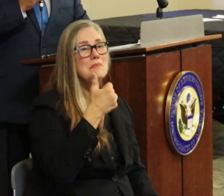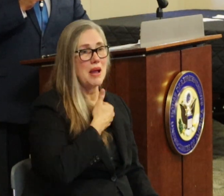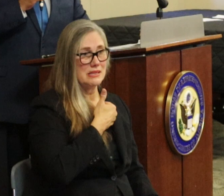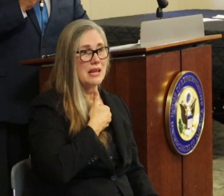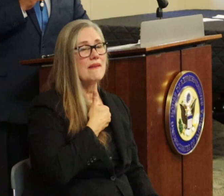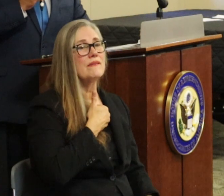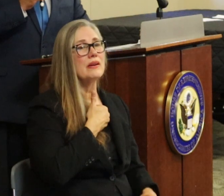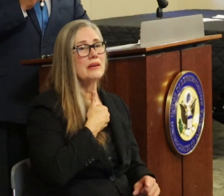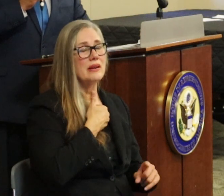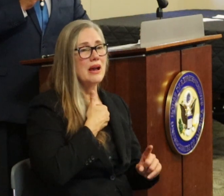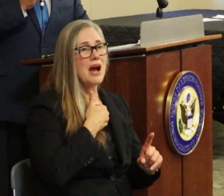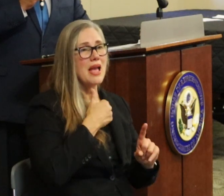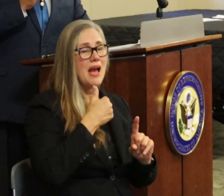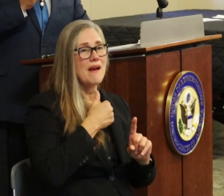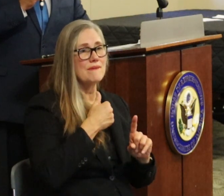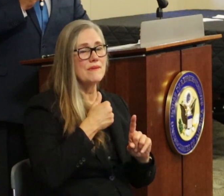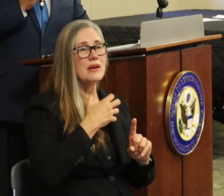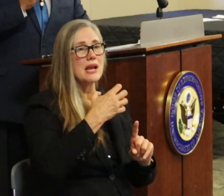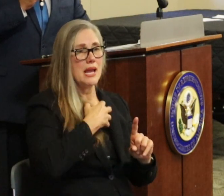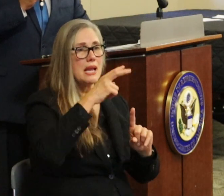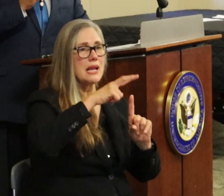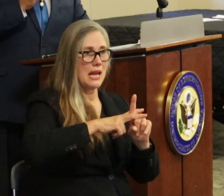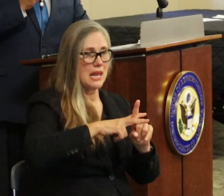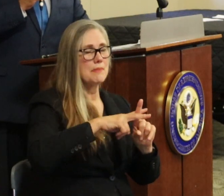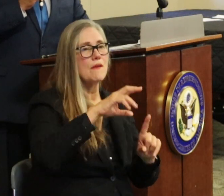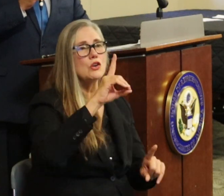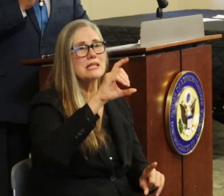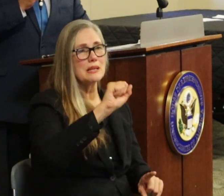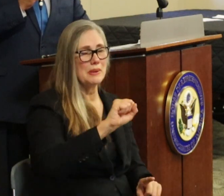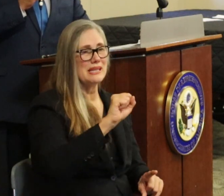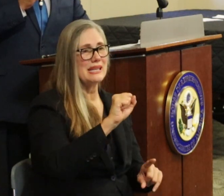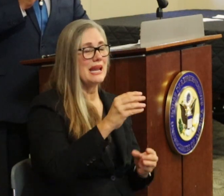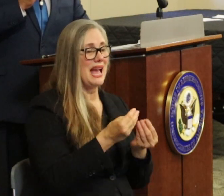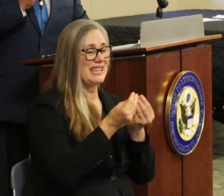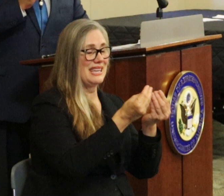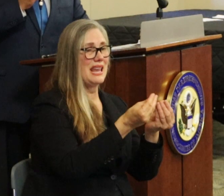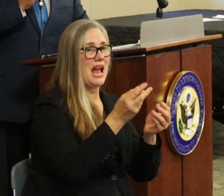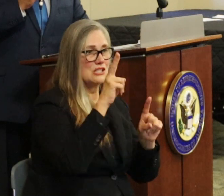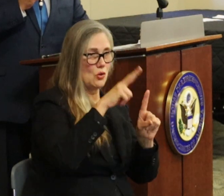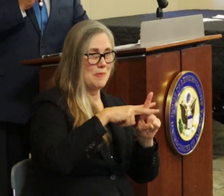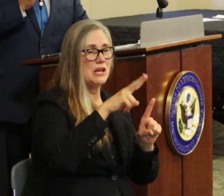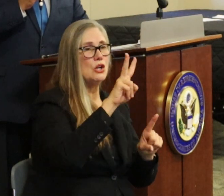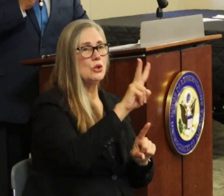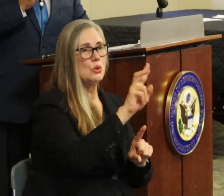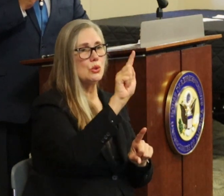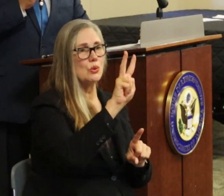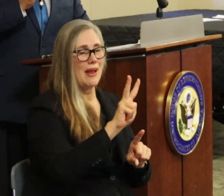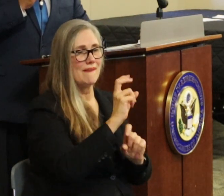was submitted 2.5 years ago. And upon further research about that